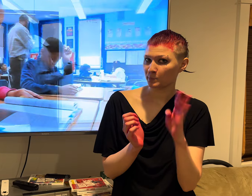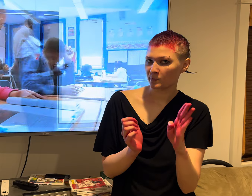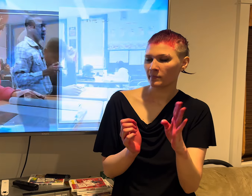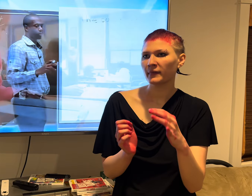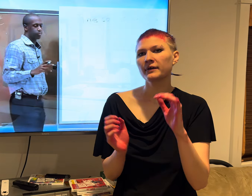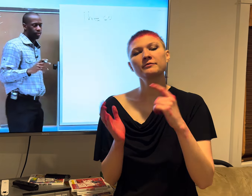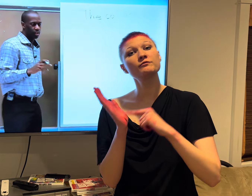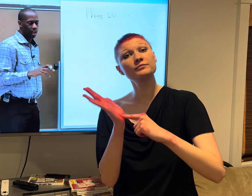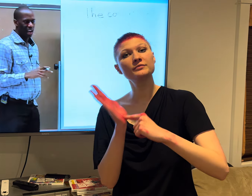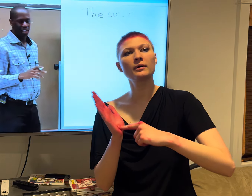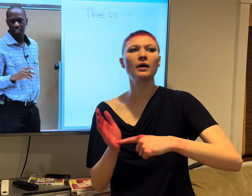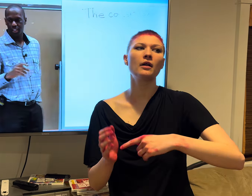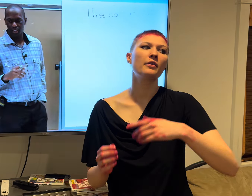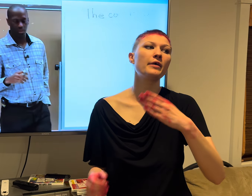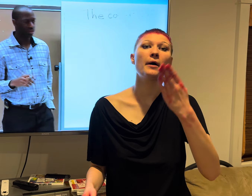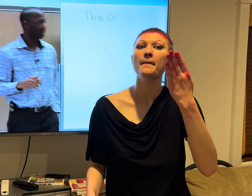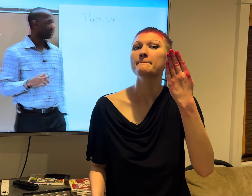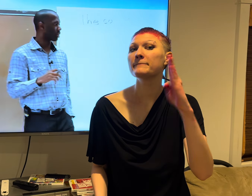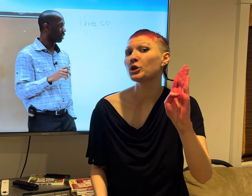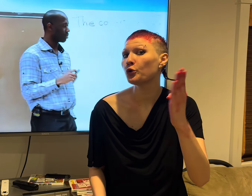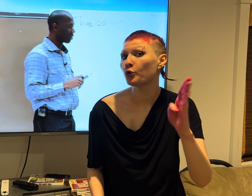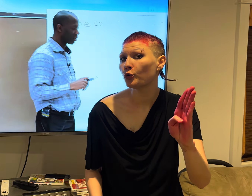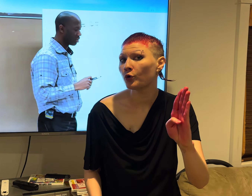Okay. I'd actually like to do it in a different color marker.